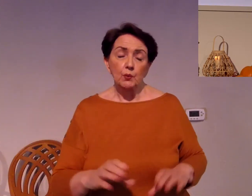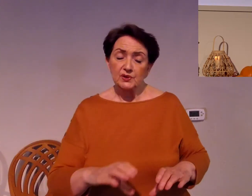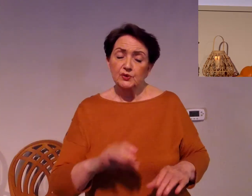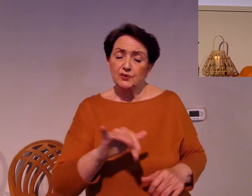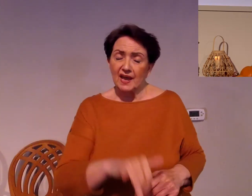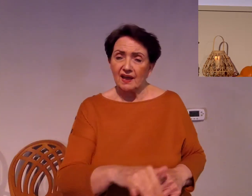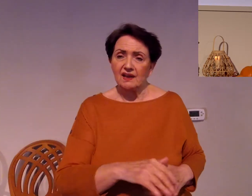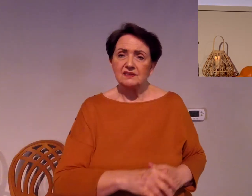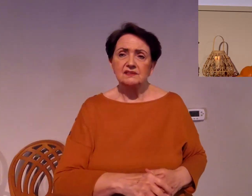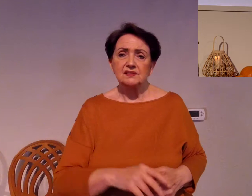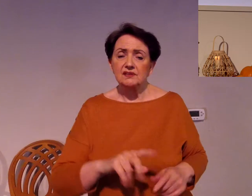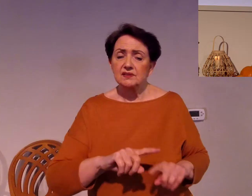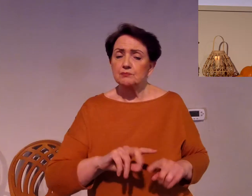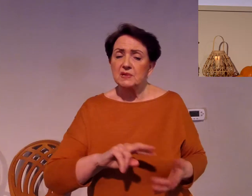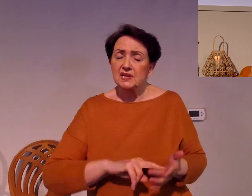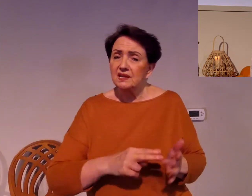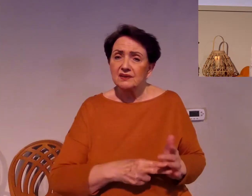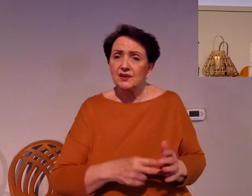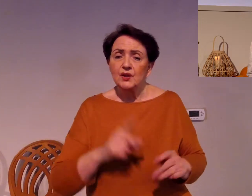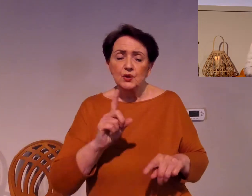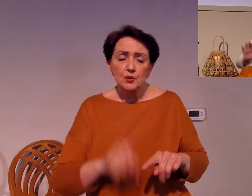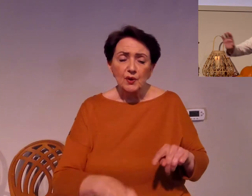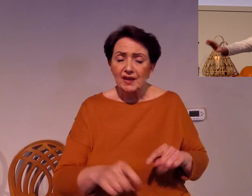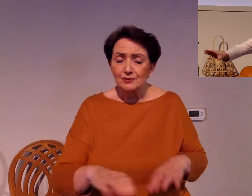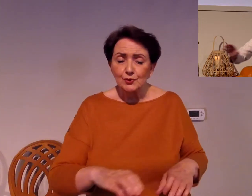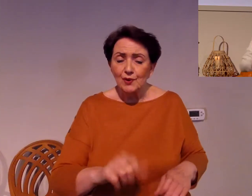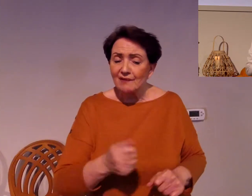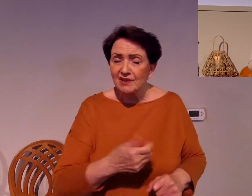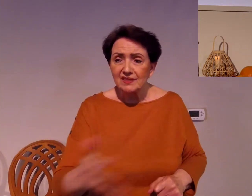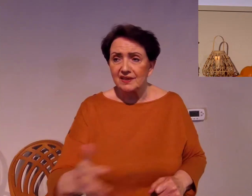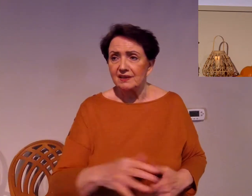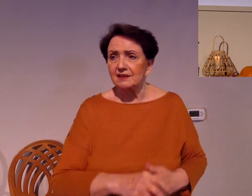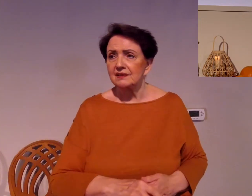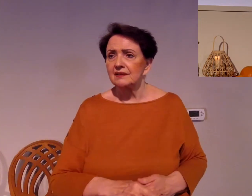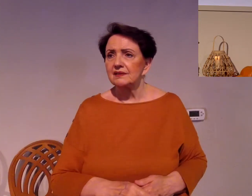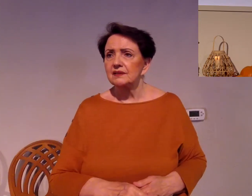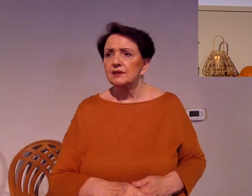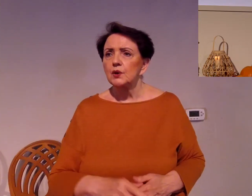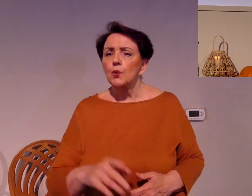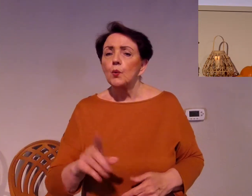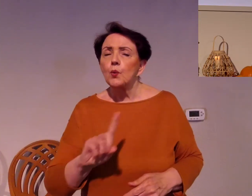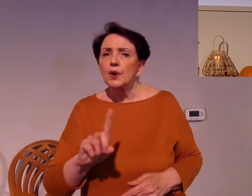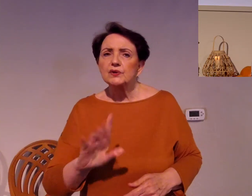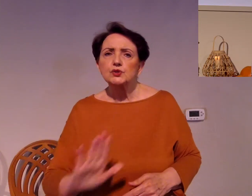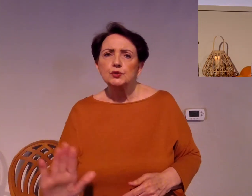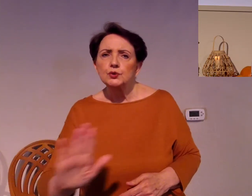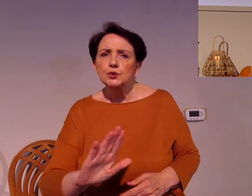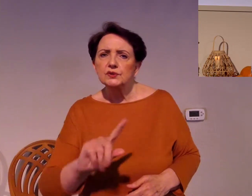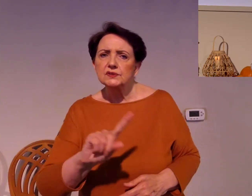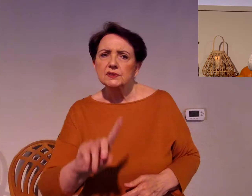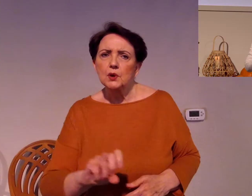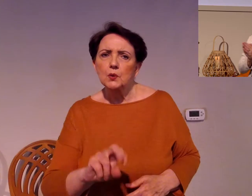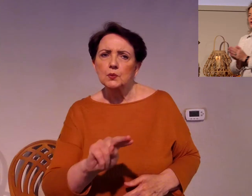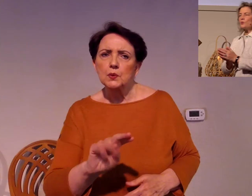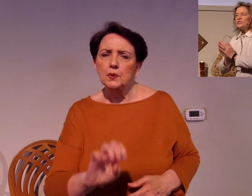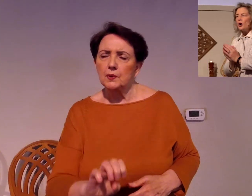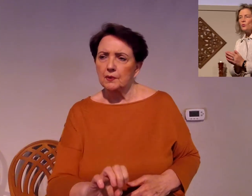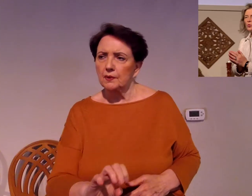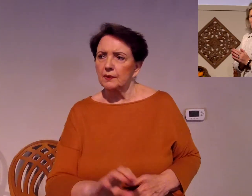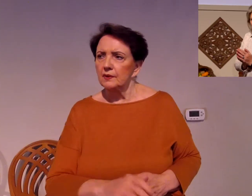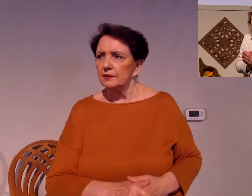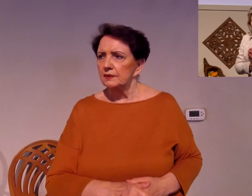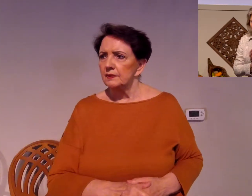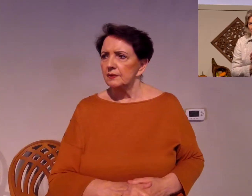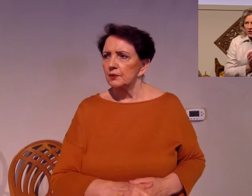you're incompetent at everything. It's what you choose to do. Where's your zone? Which zone are you in? And so we